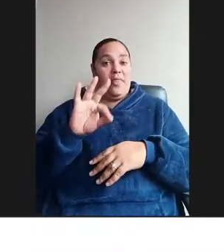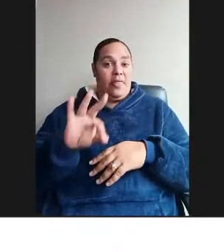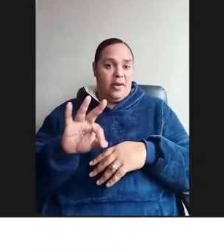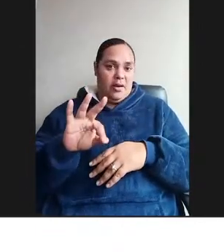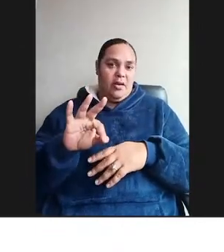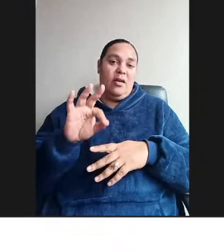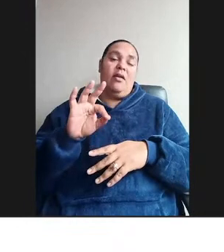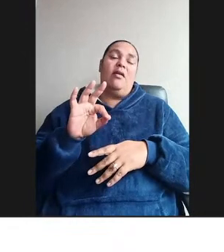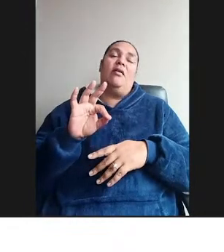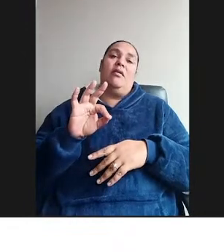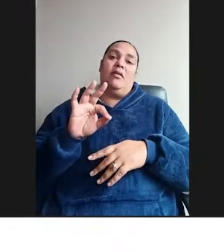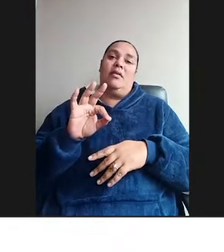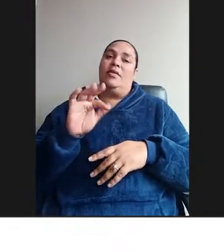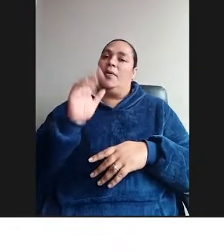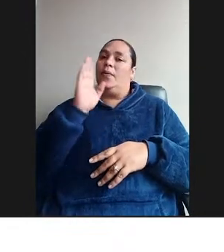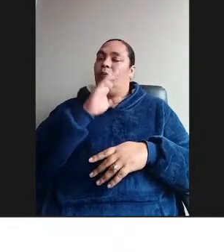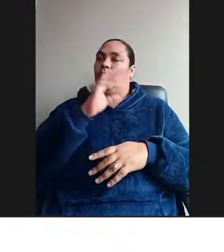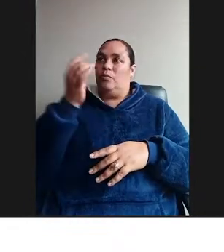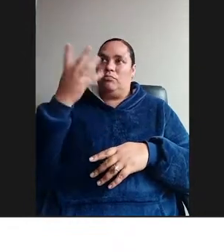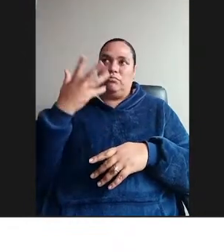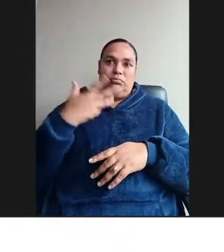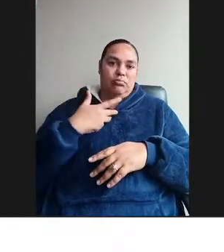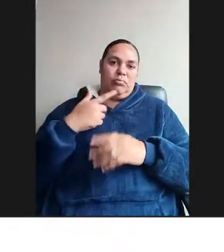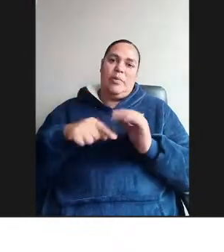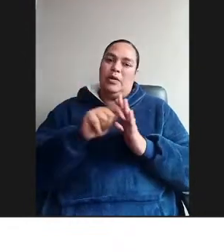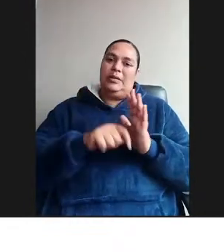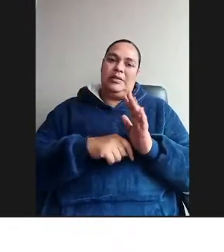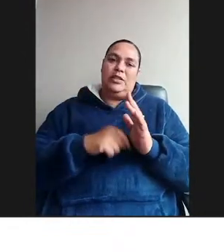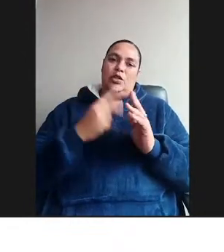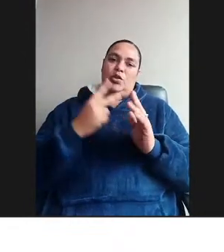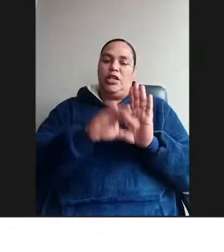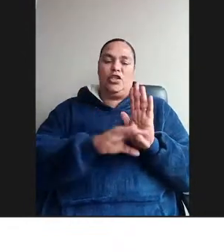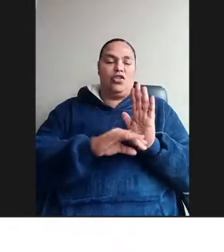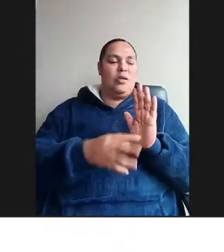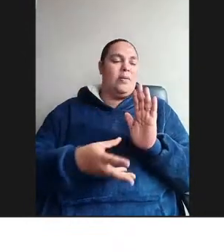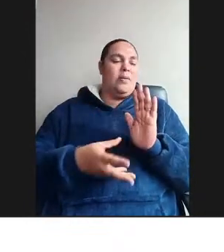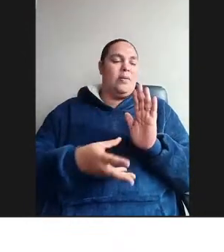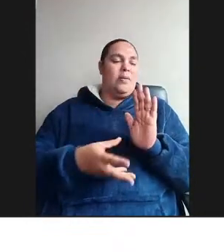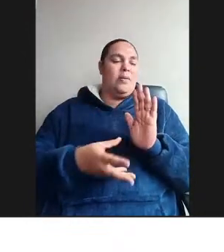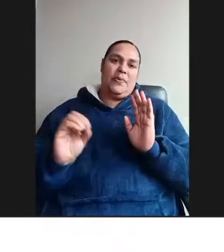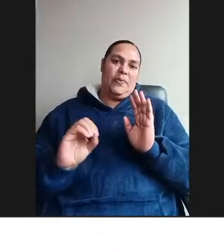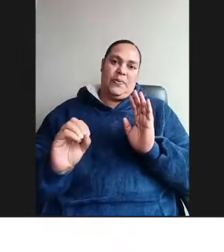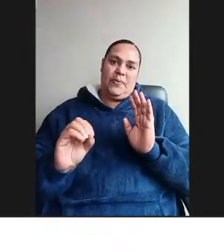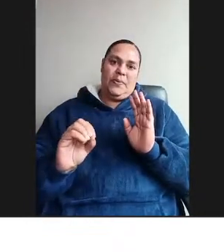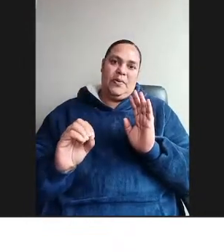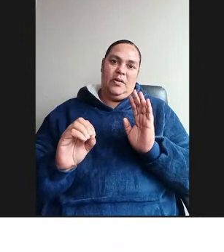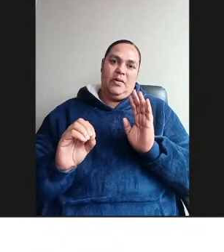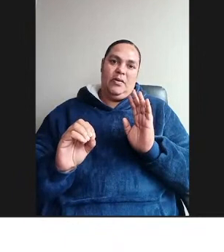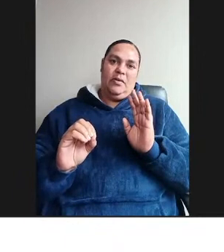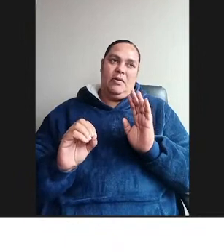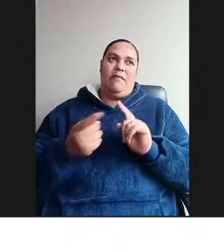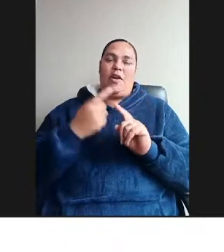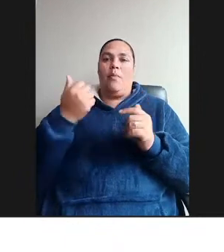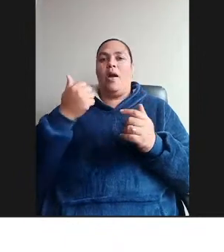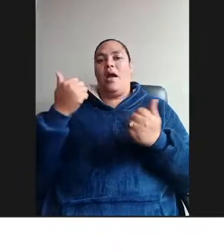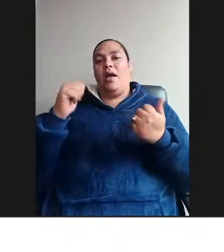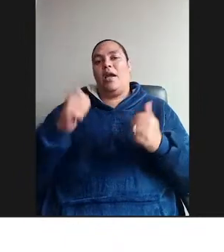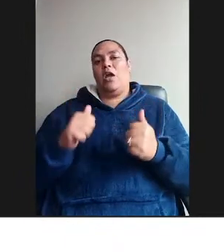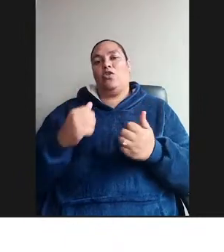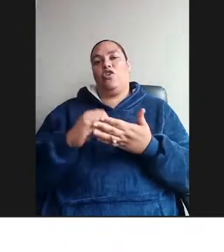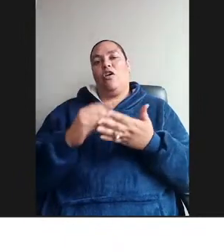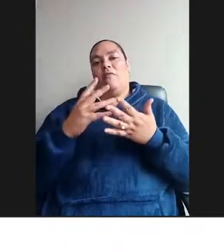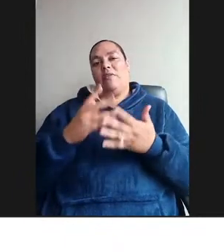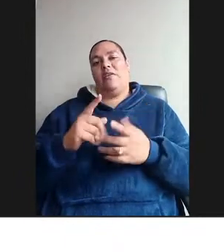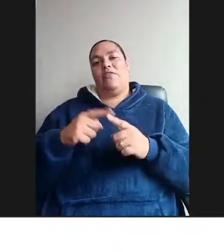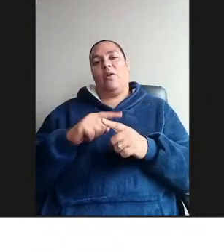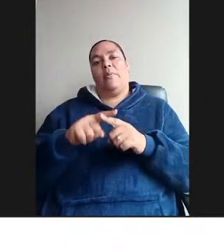no instructions in terms of those two sections were received by the Accounting Officer from the Executive Authority.